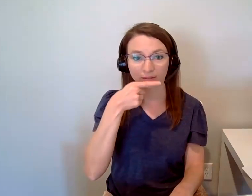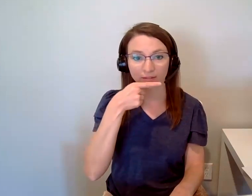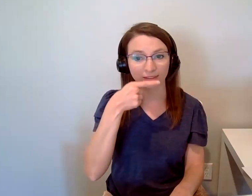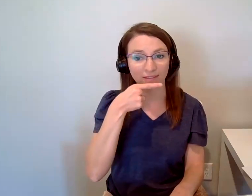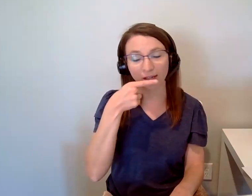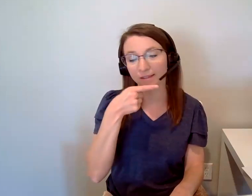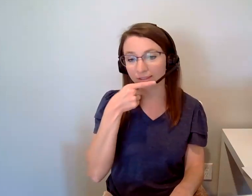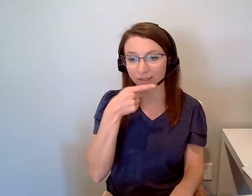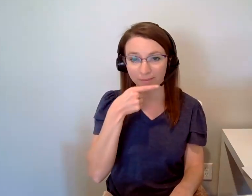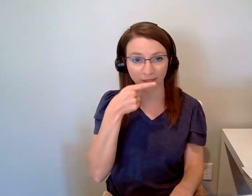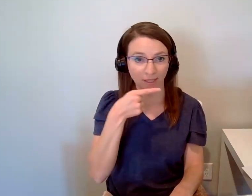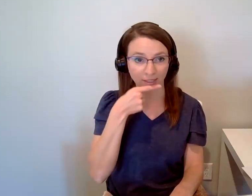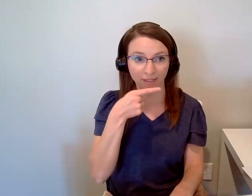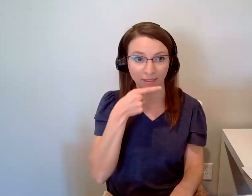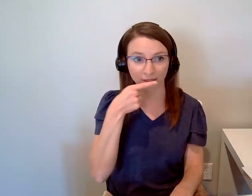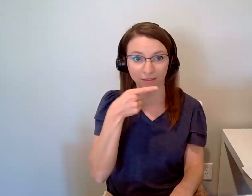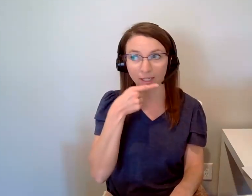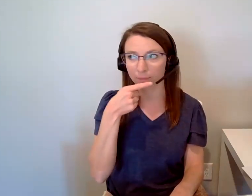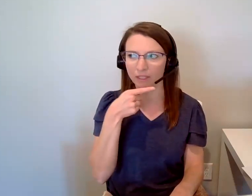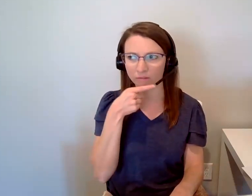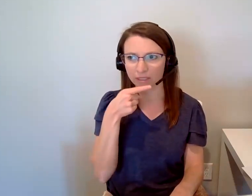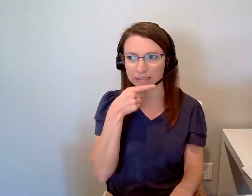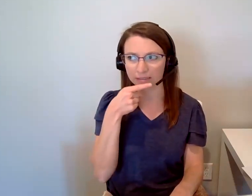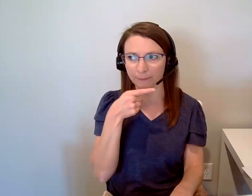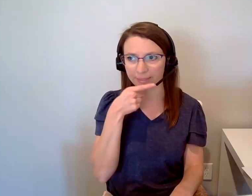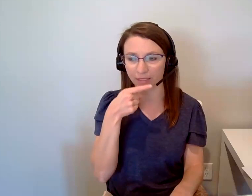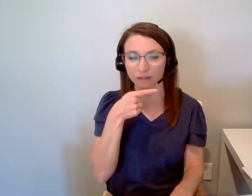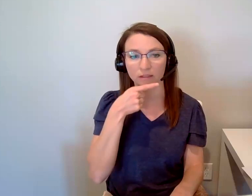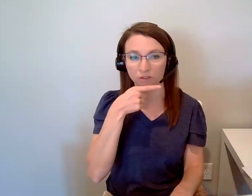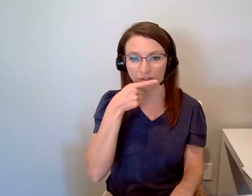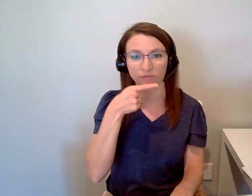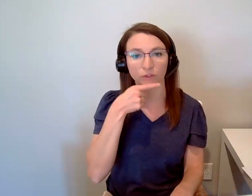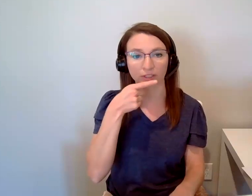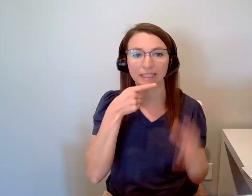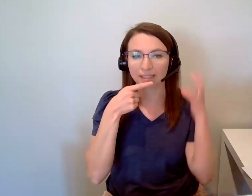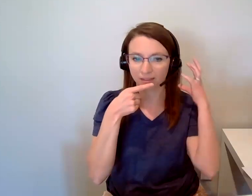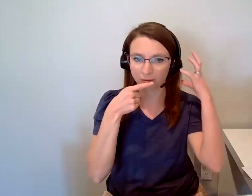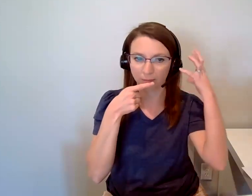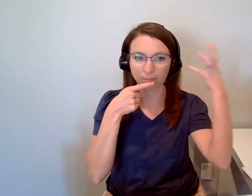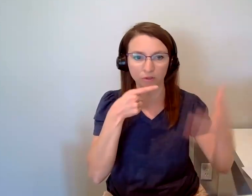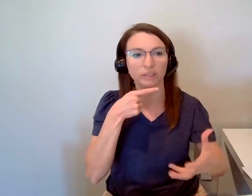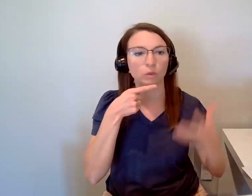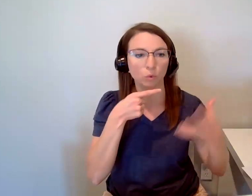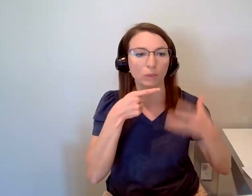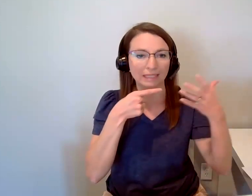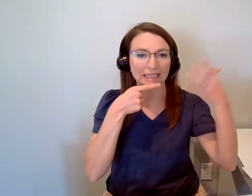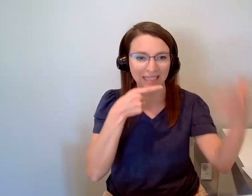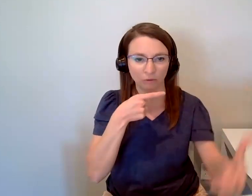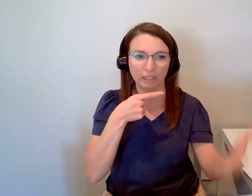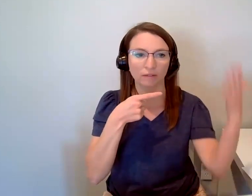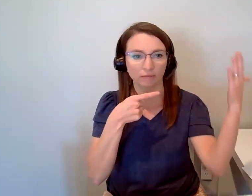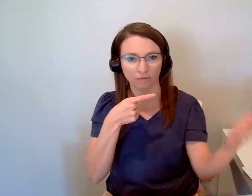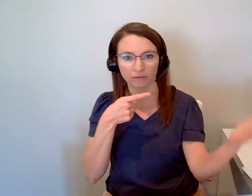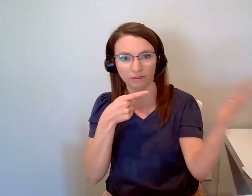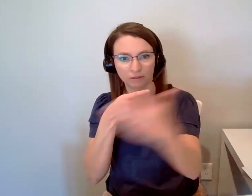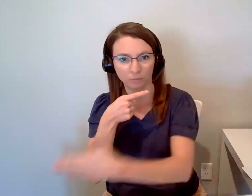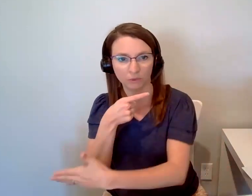This is not the same sign as I'm hearing something. This is just for a person who is hearing versus someone who's